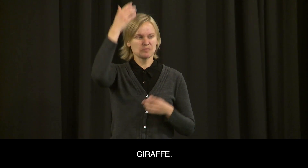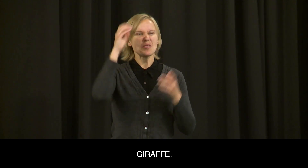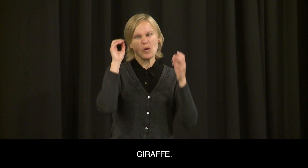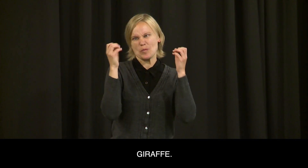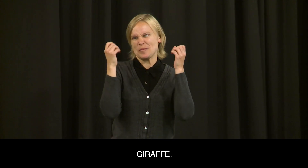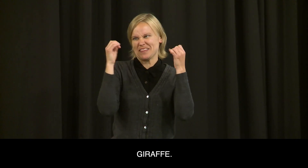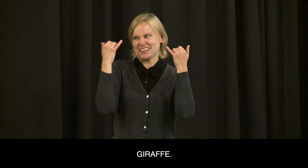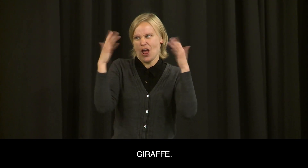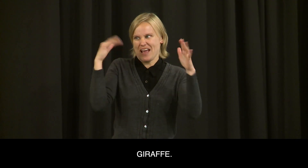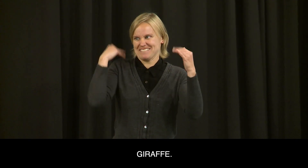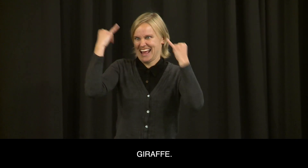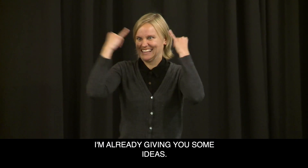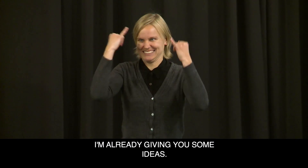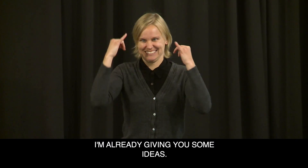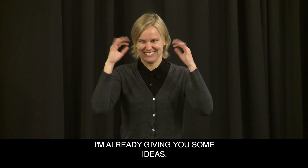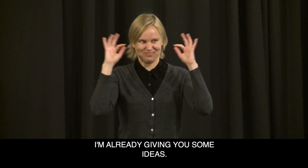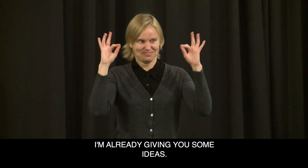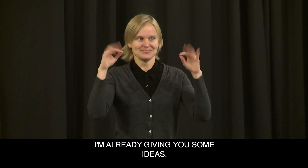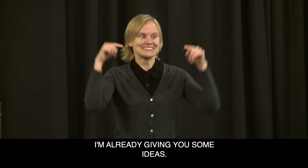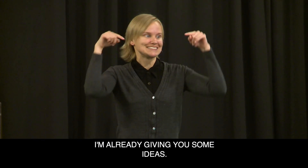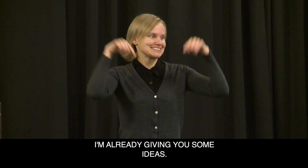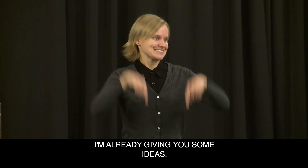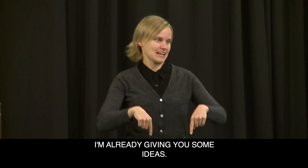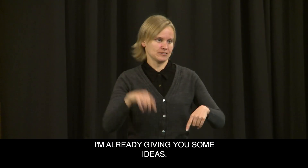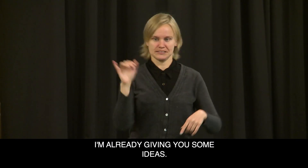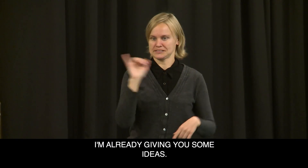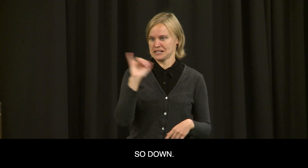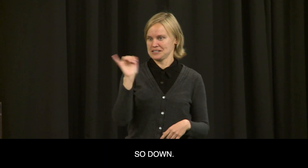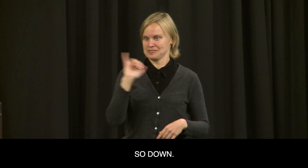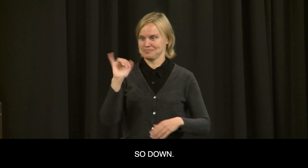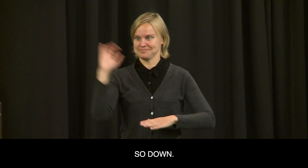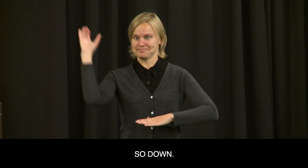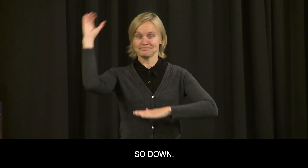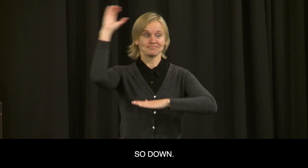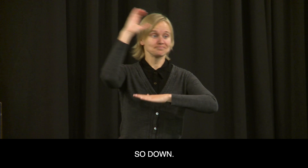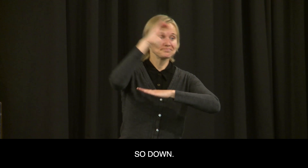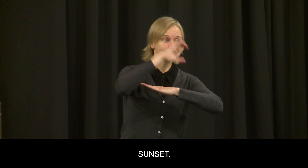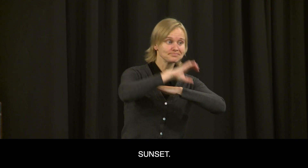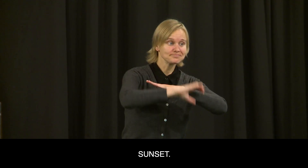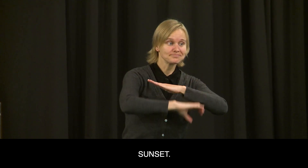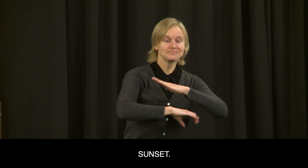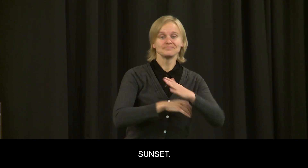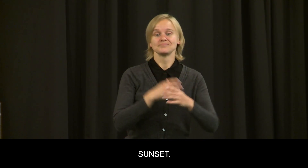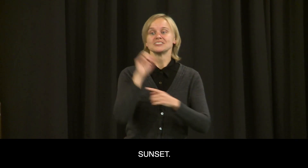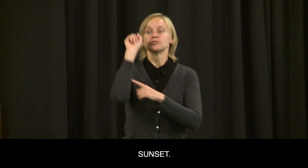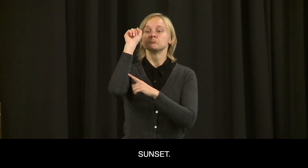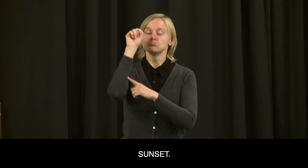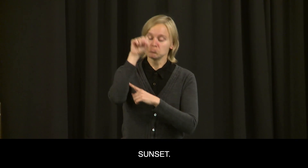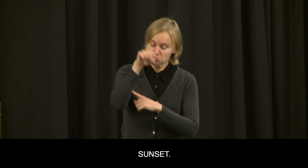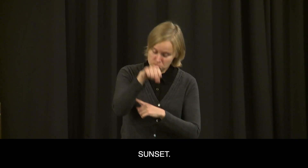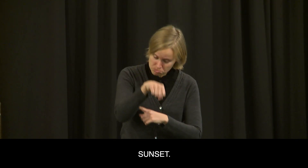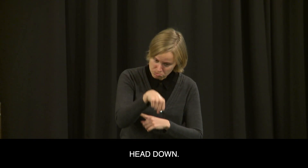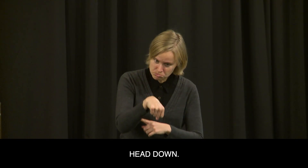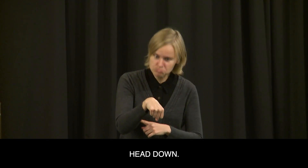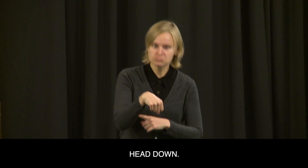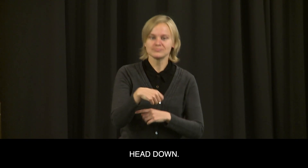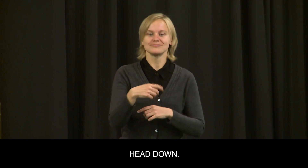Giraffe. I'm already giving you some ideas. So down, sunset. Head